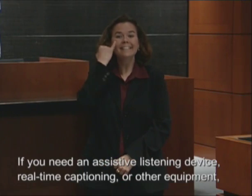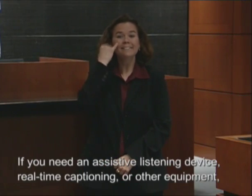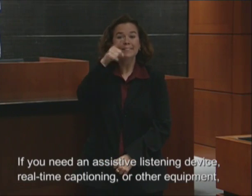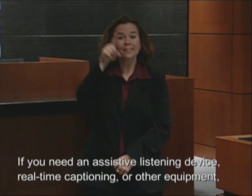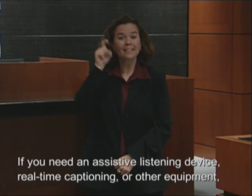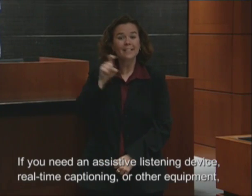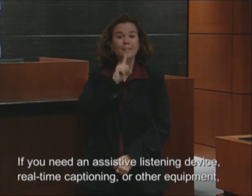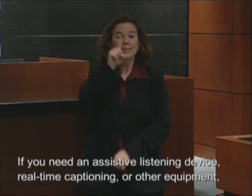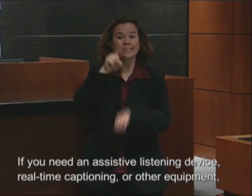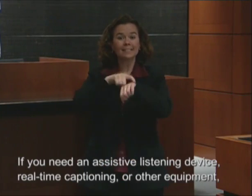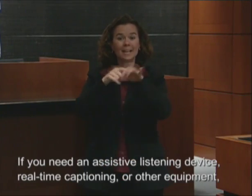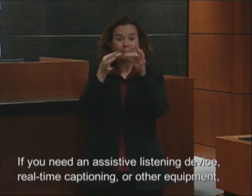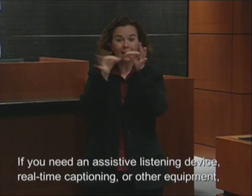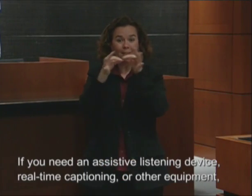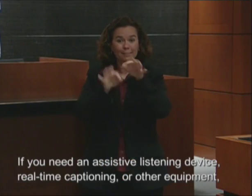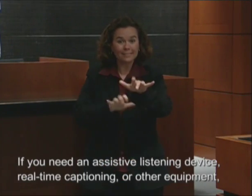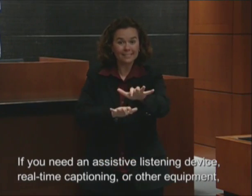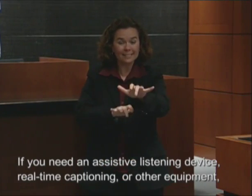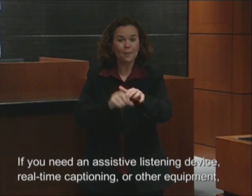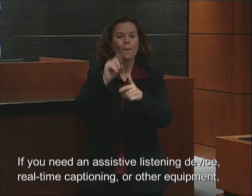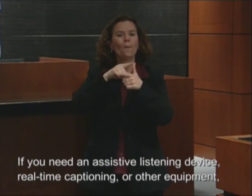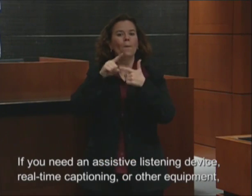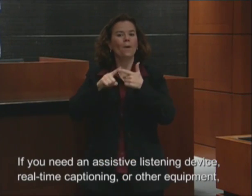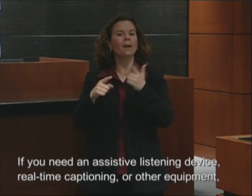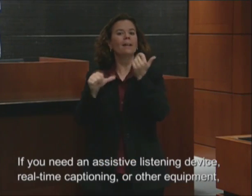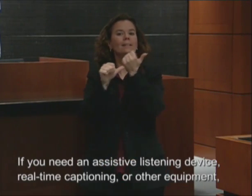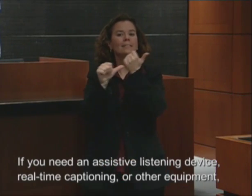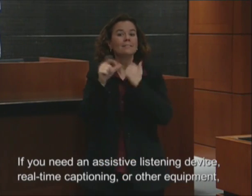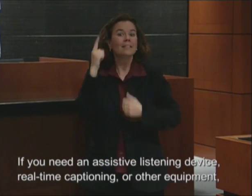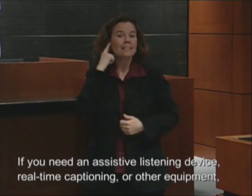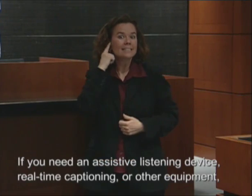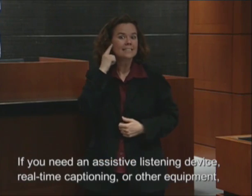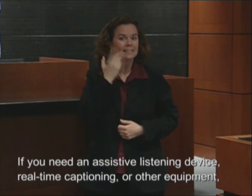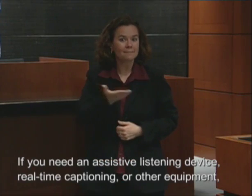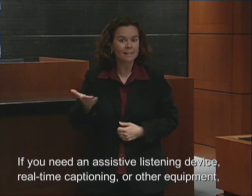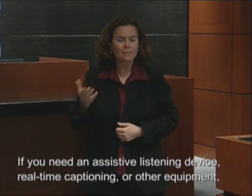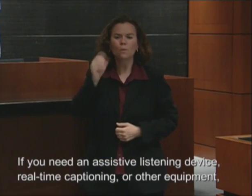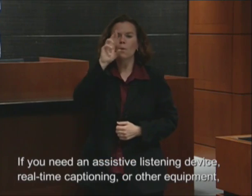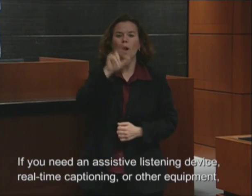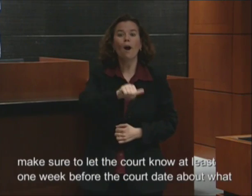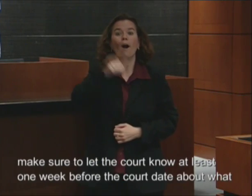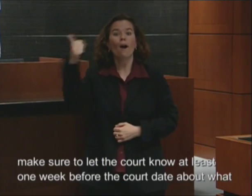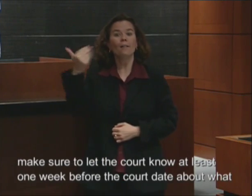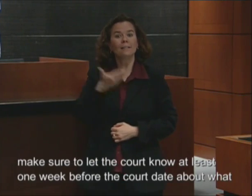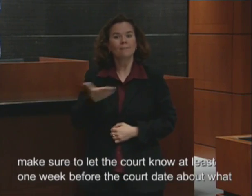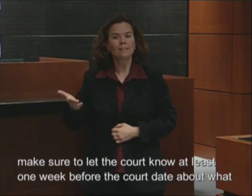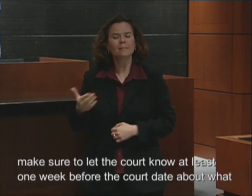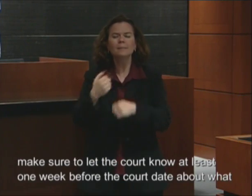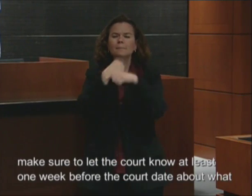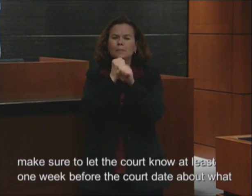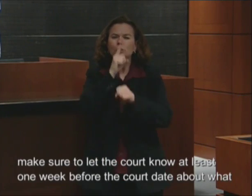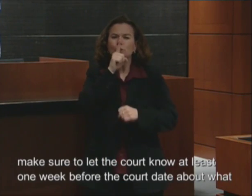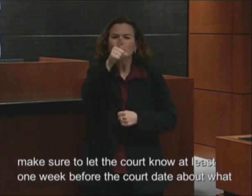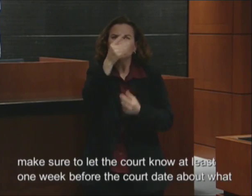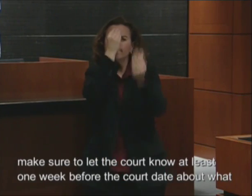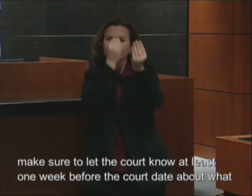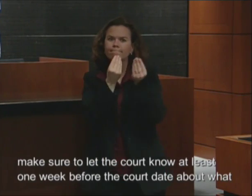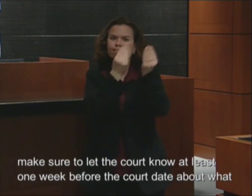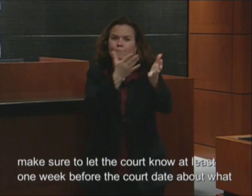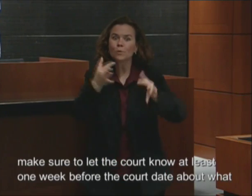If you need an assistive listening device, real-time captioning, or other equipment, make sure to let the court know, at least 1 week